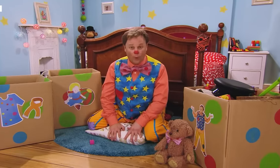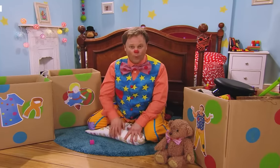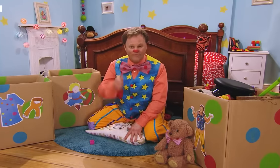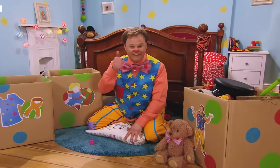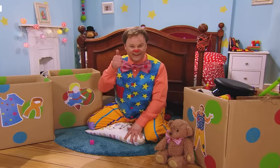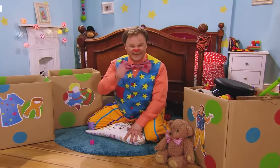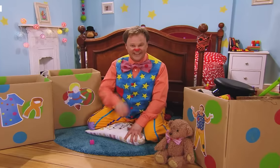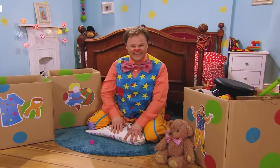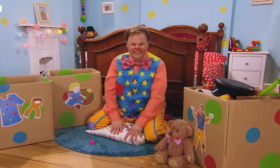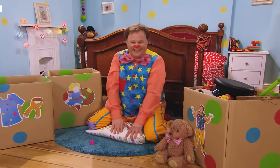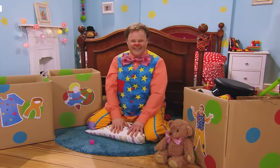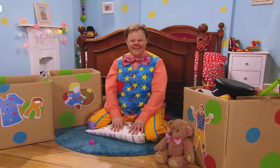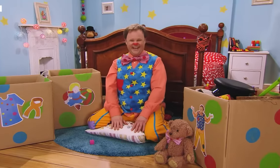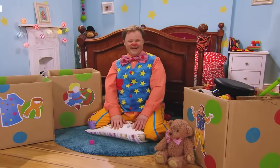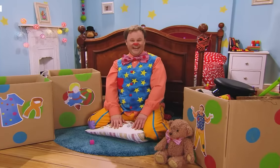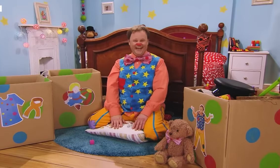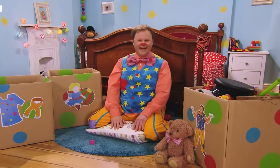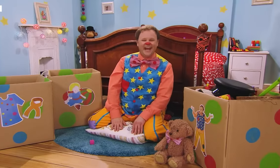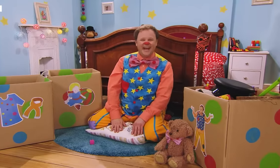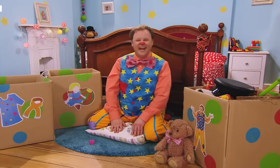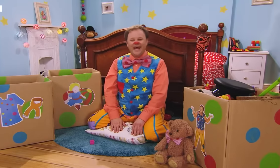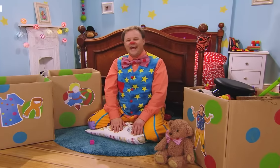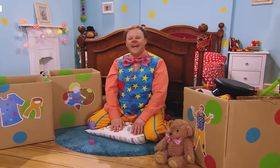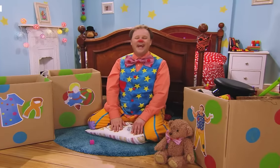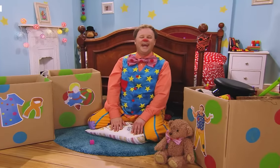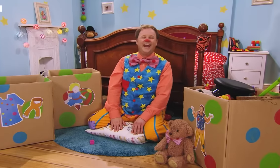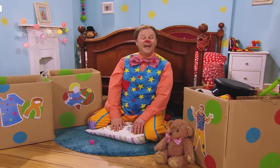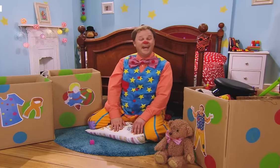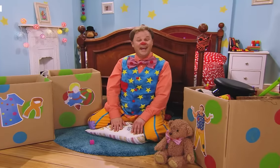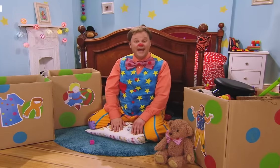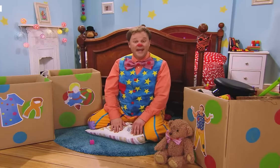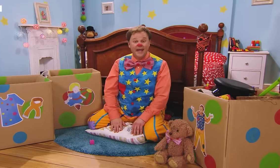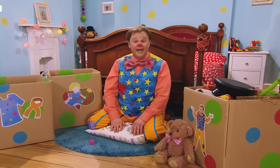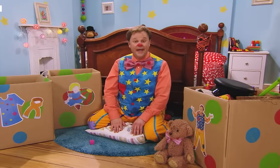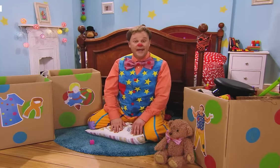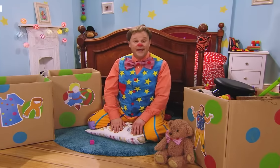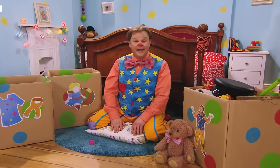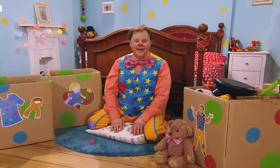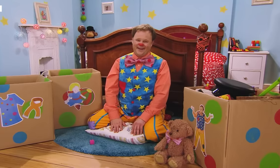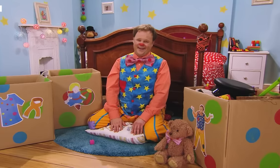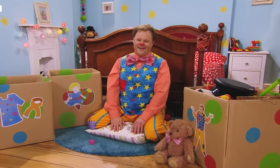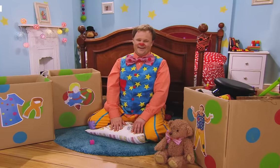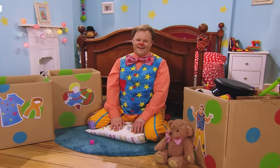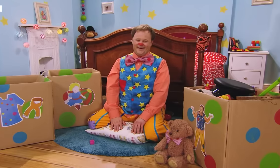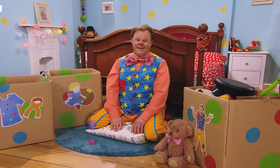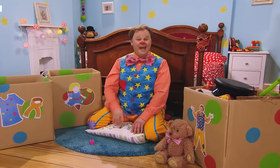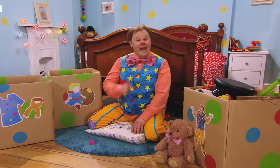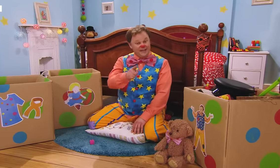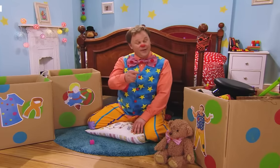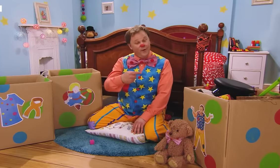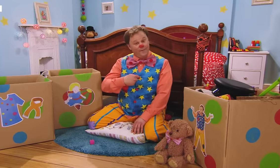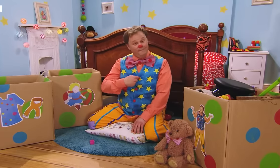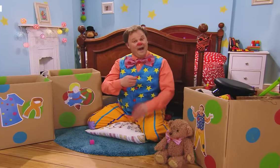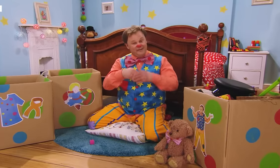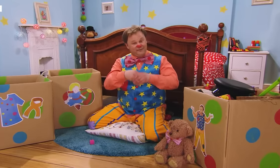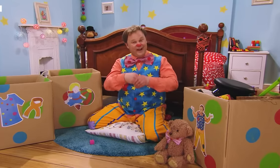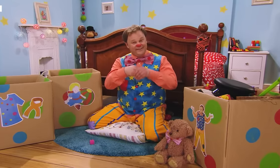Oh, very good. Thank you, Mr. Tumble. You're our friend. Oh, and you're my friend